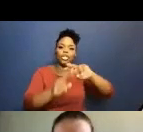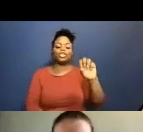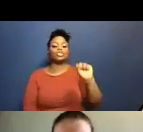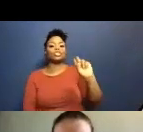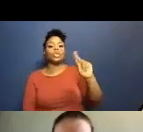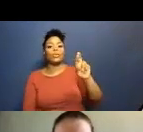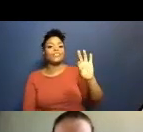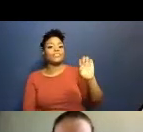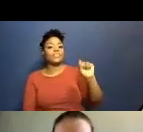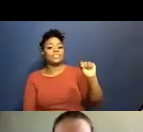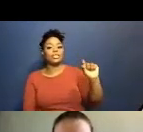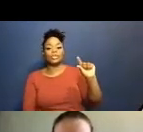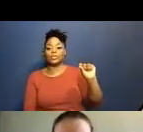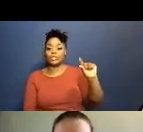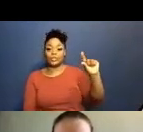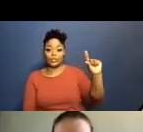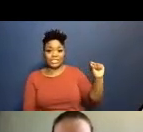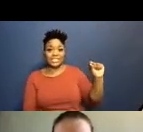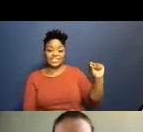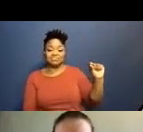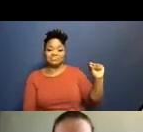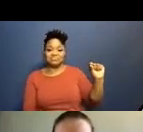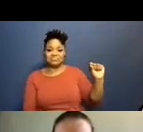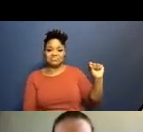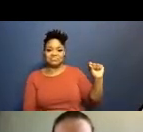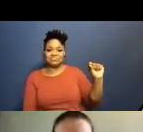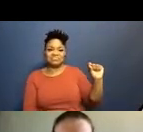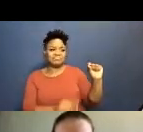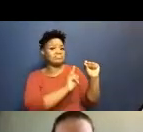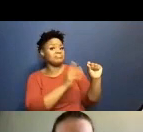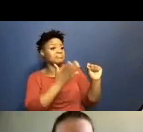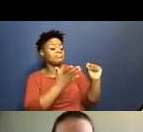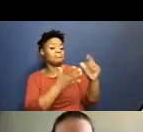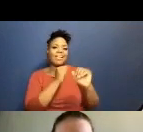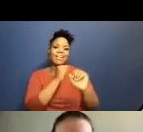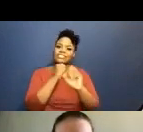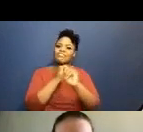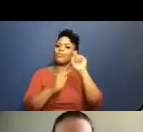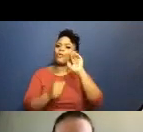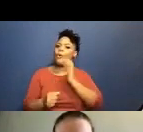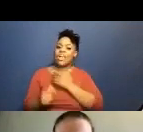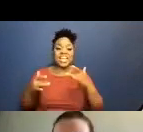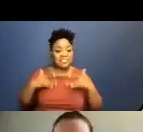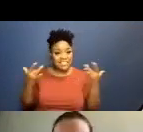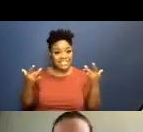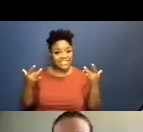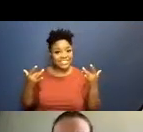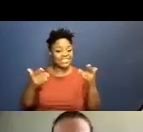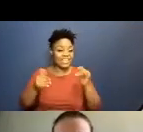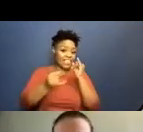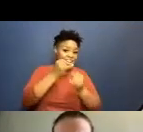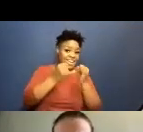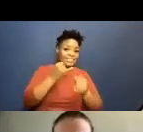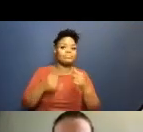here because they are in the frequently asked questions document and they've been emailed, but please feel free to